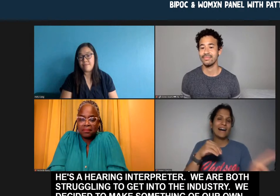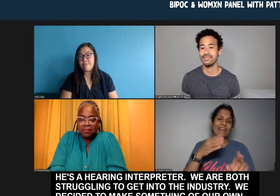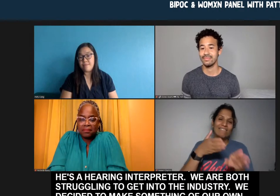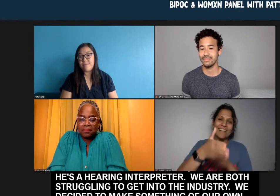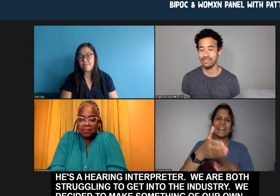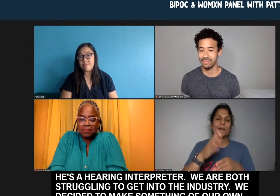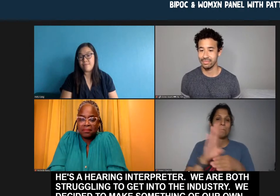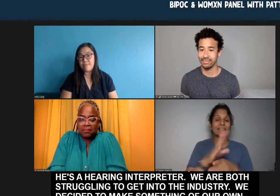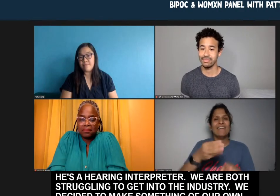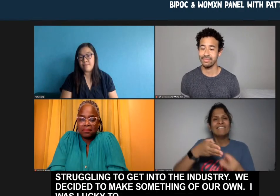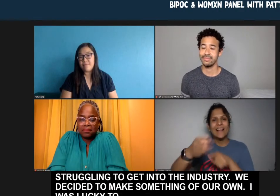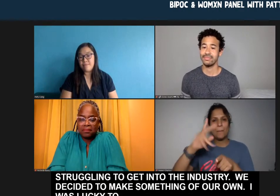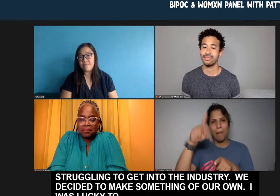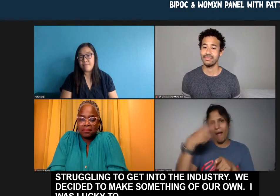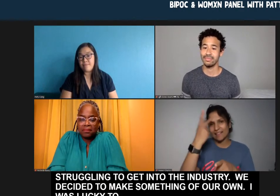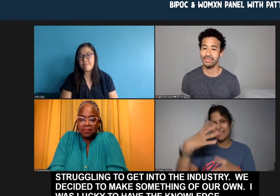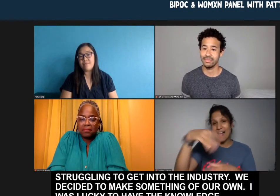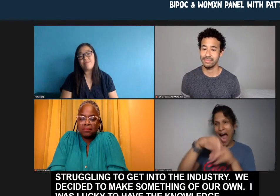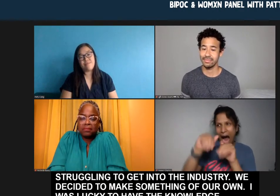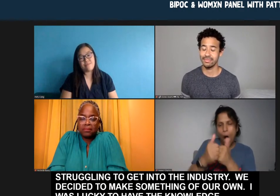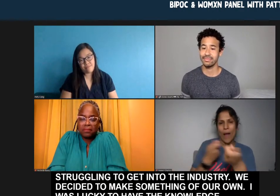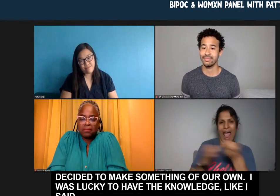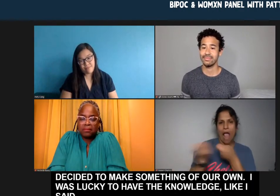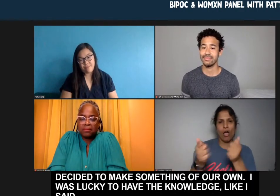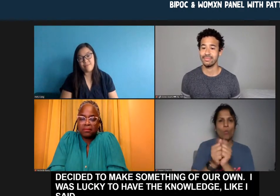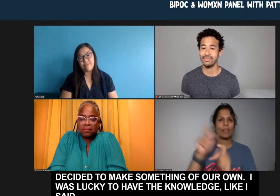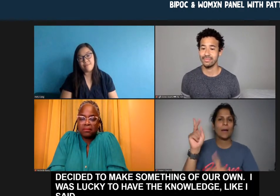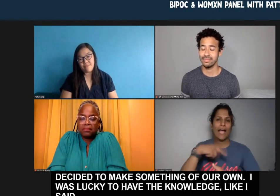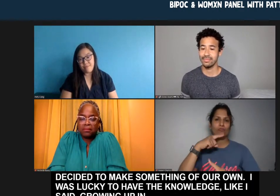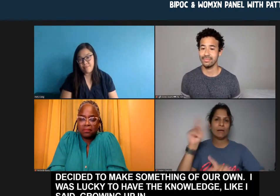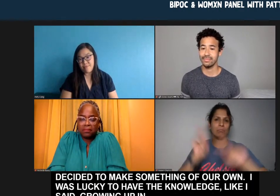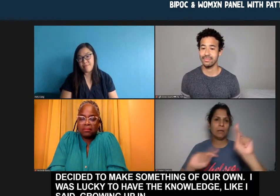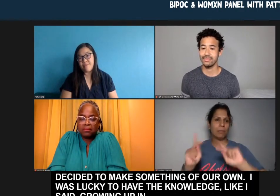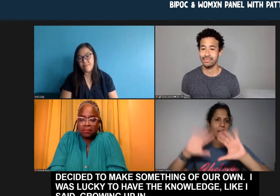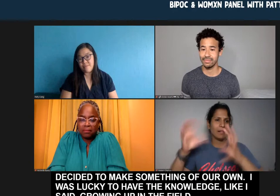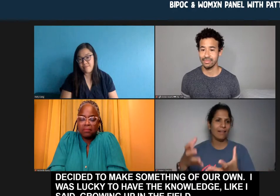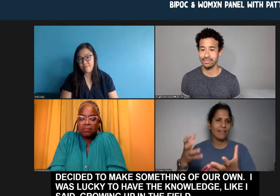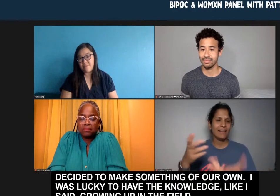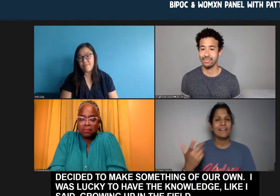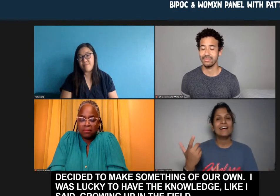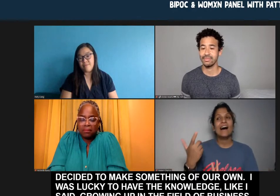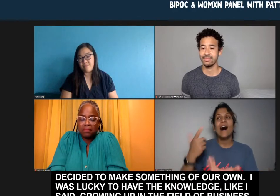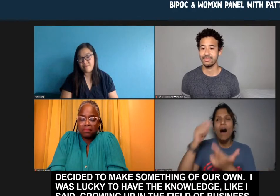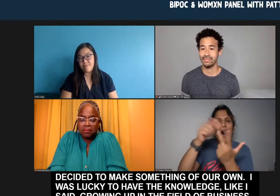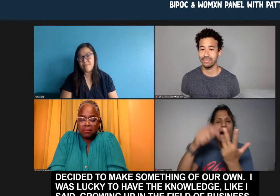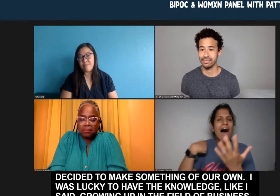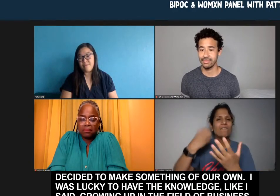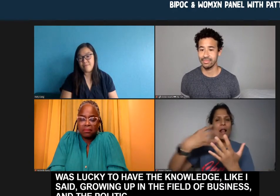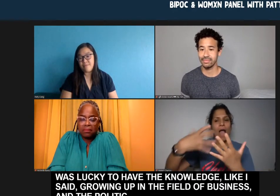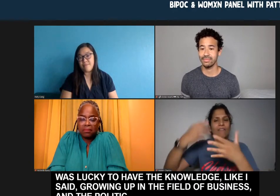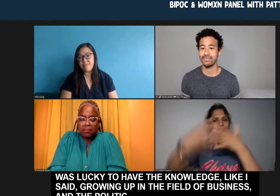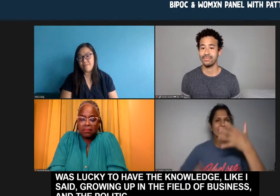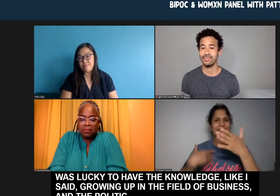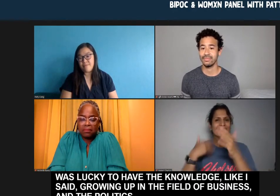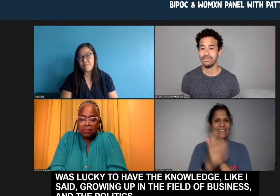the knowledge, like I said, of growing up in the field and business and the politics of the